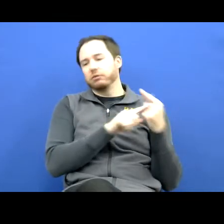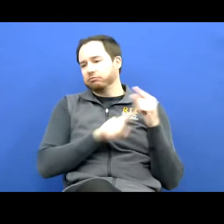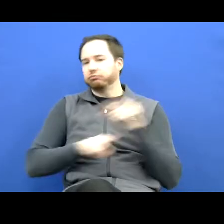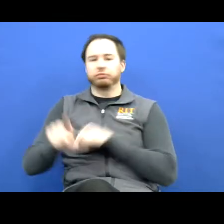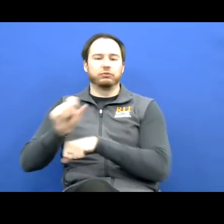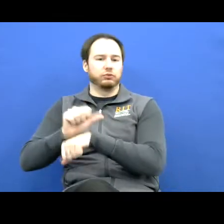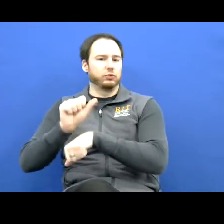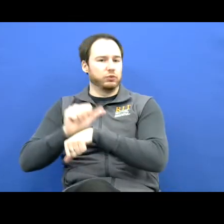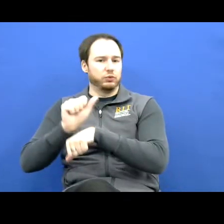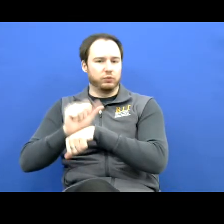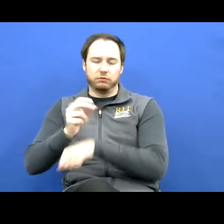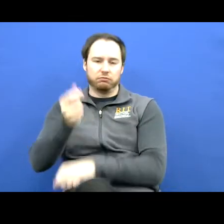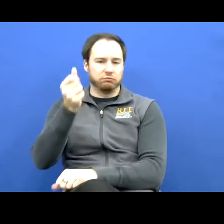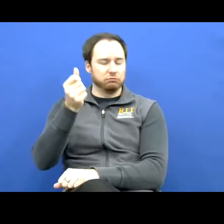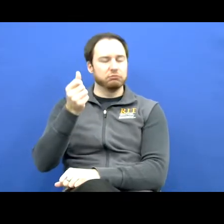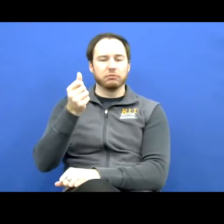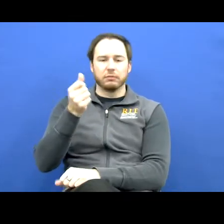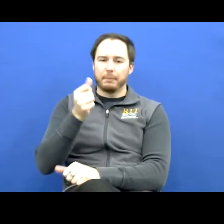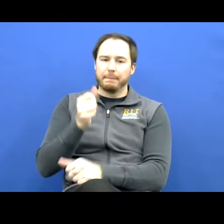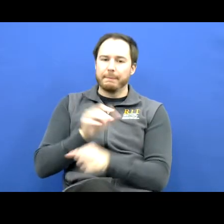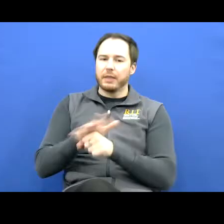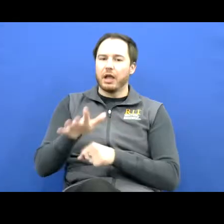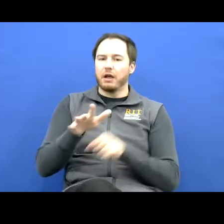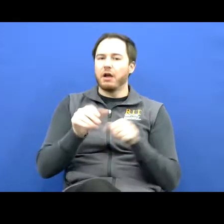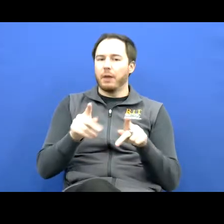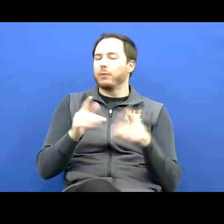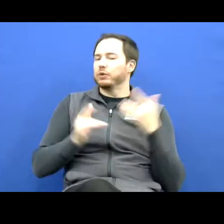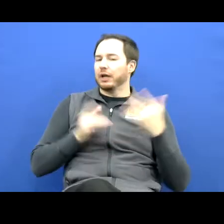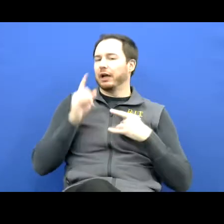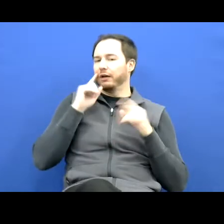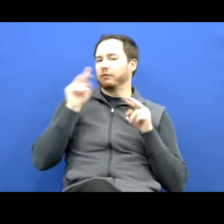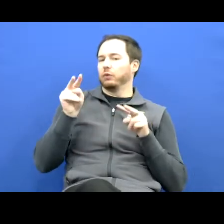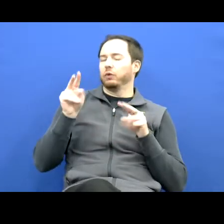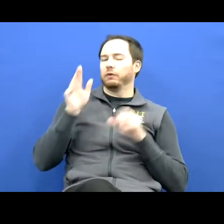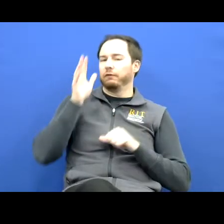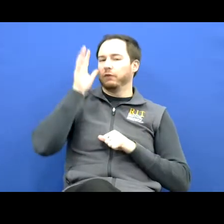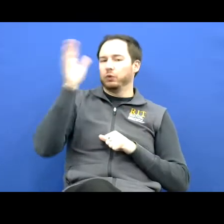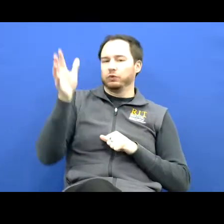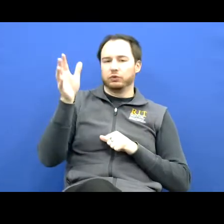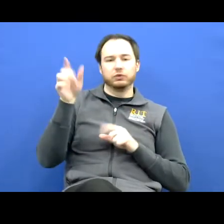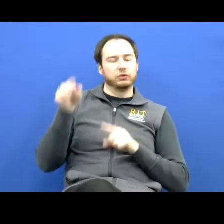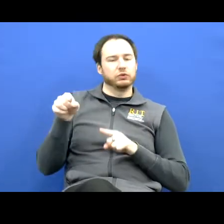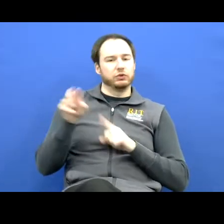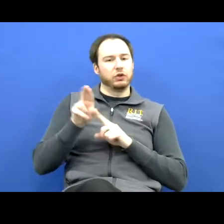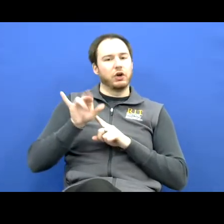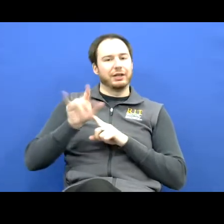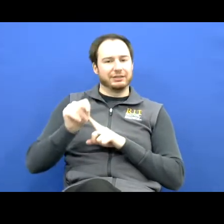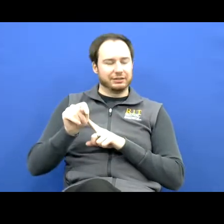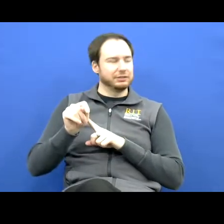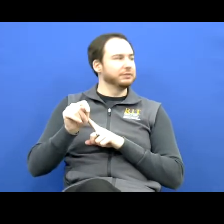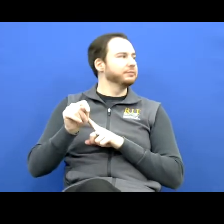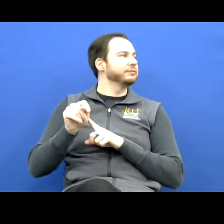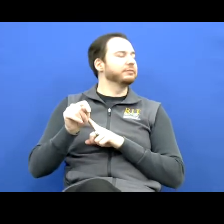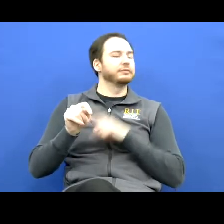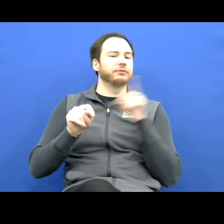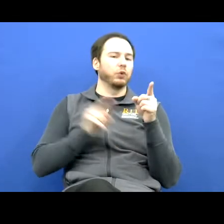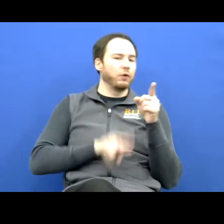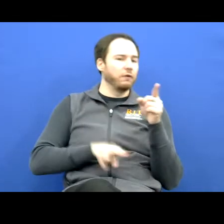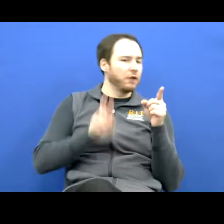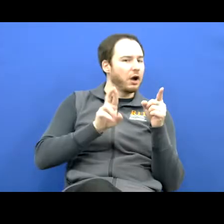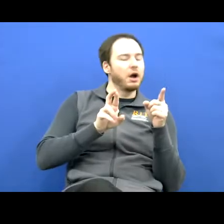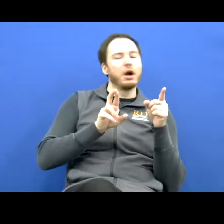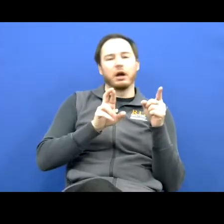of opportunity. Very excited about the future here with RIT and U of